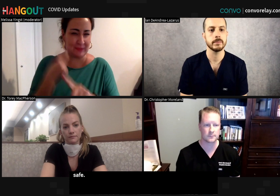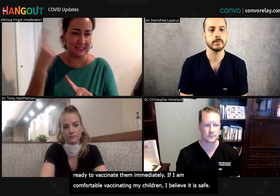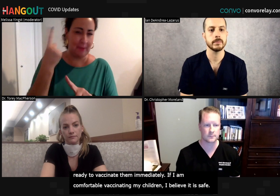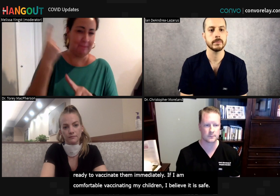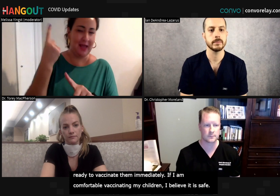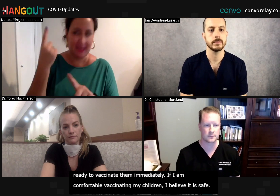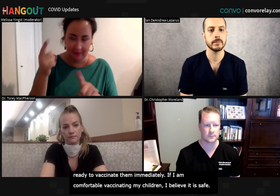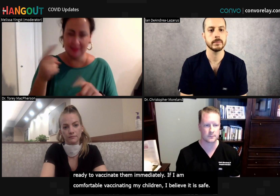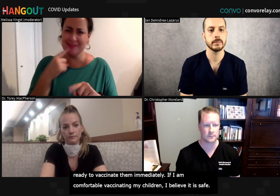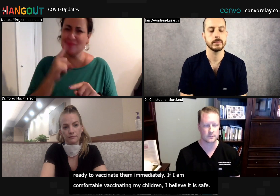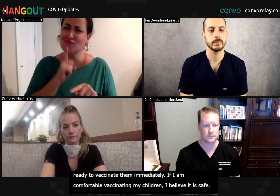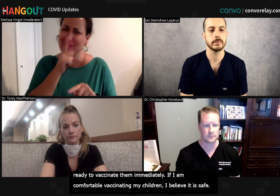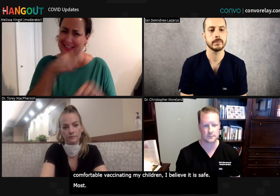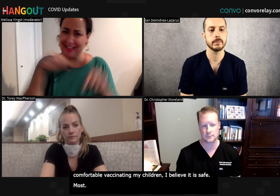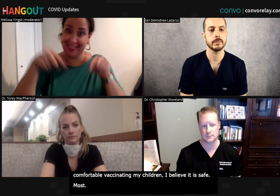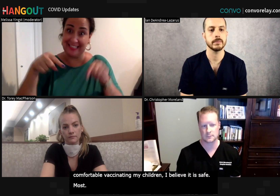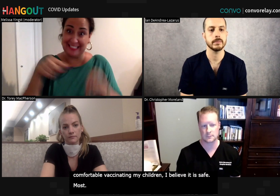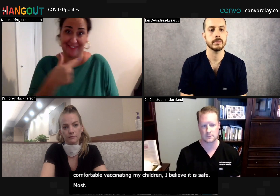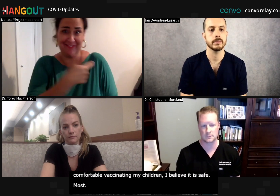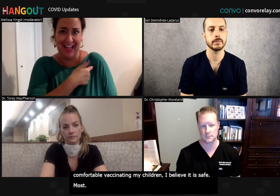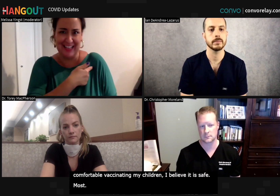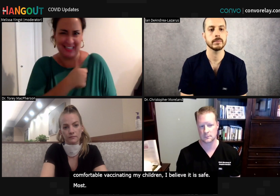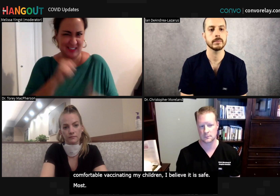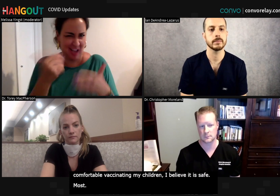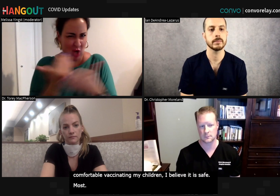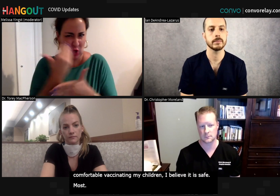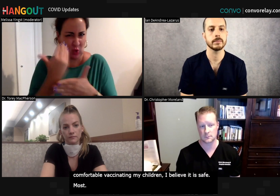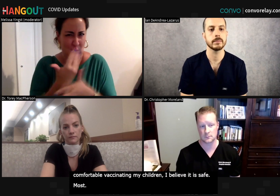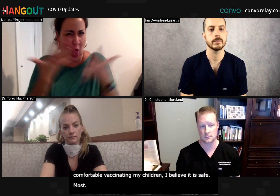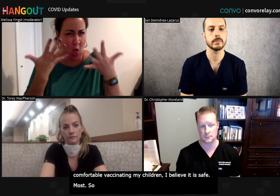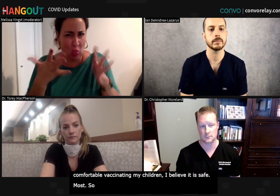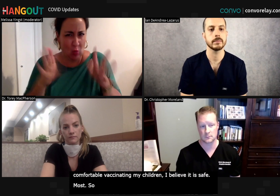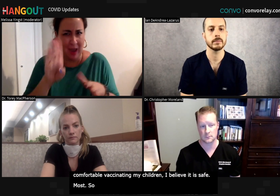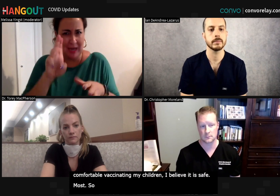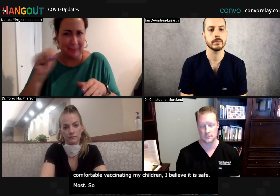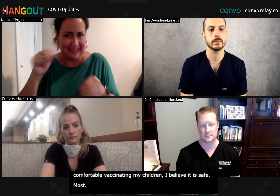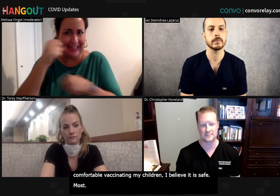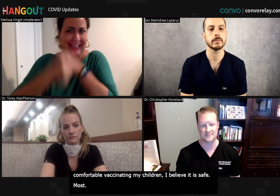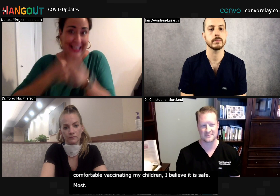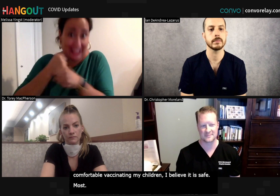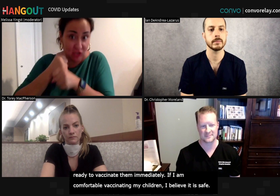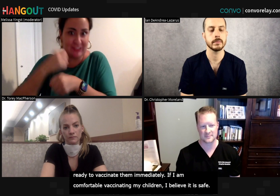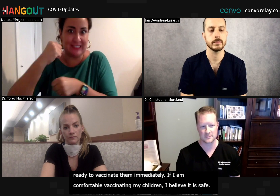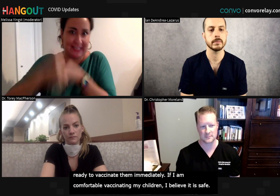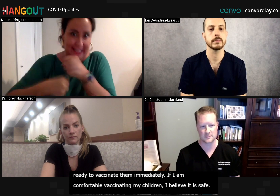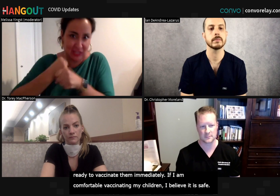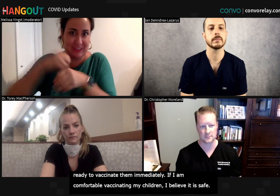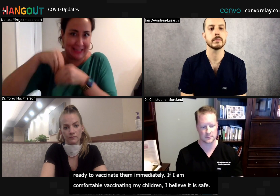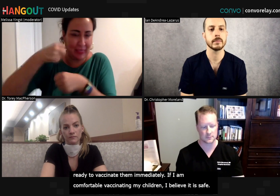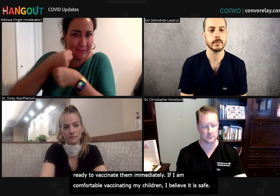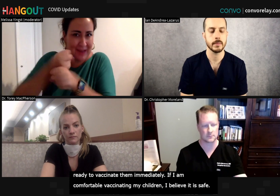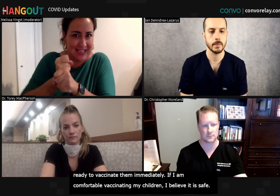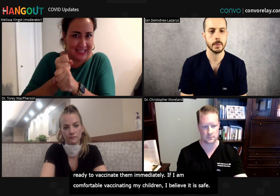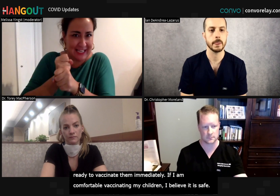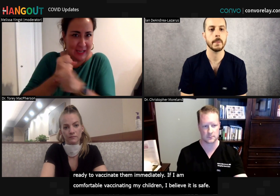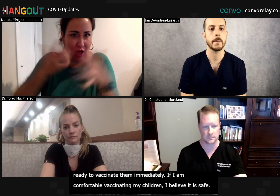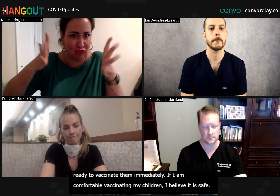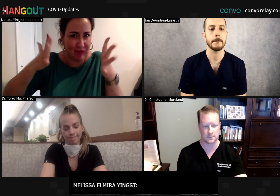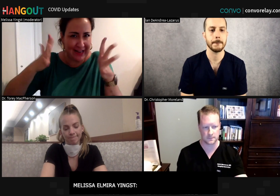So I heard this from somebody, and they said that this vaccine is not new, and it's been years in the